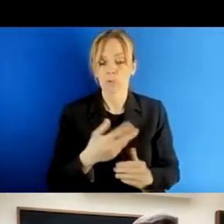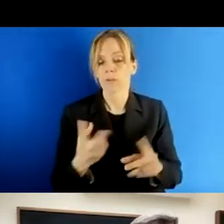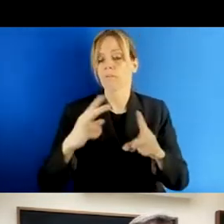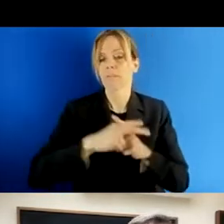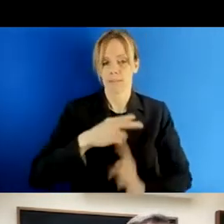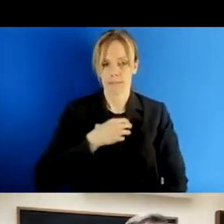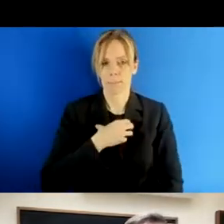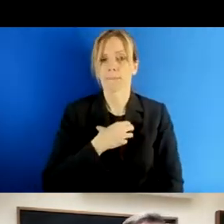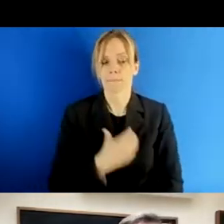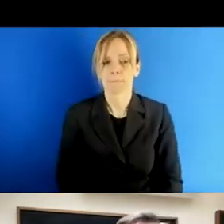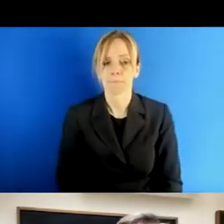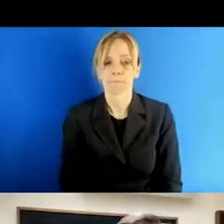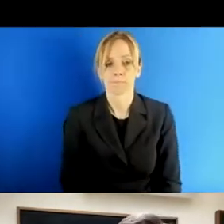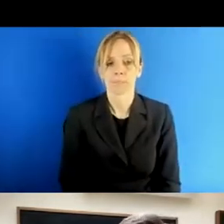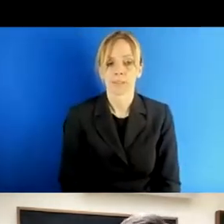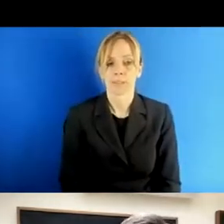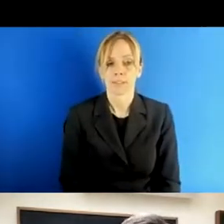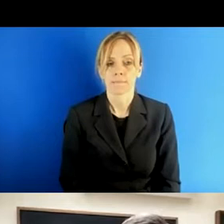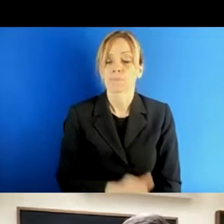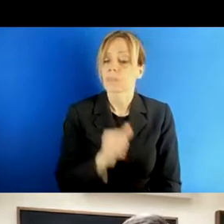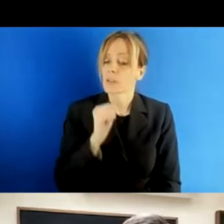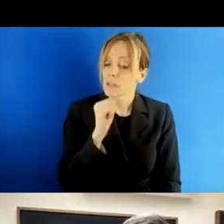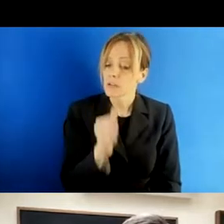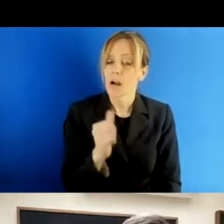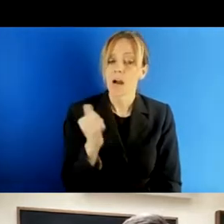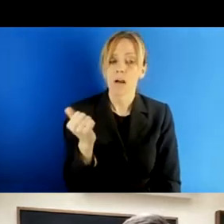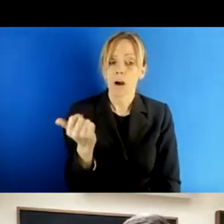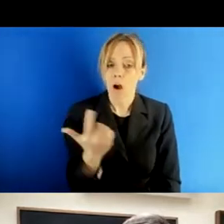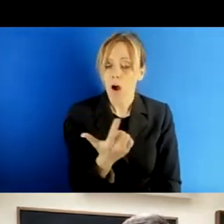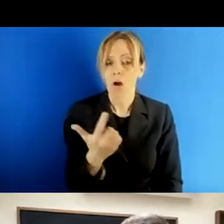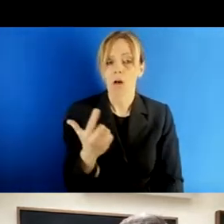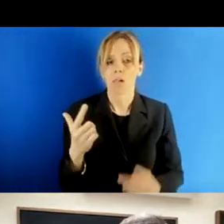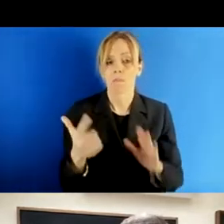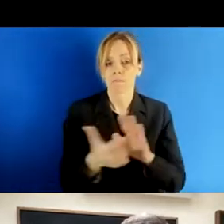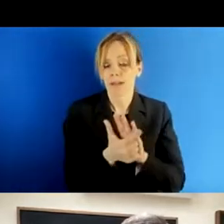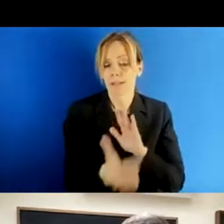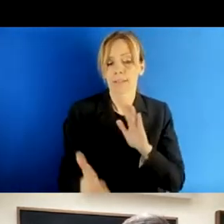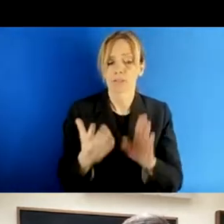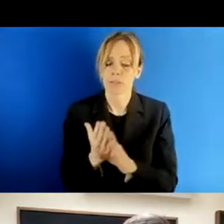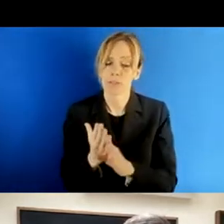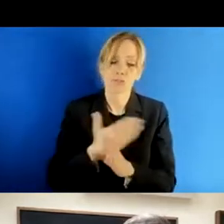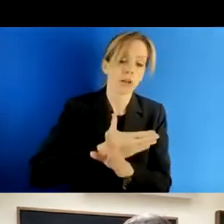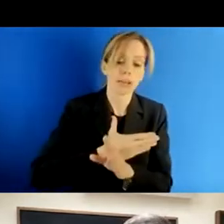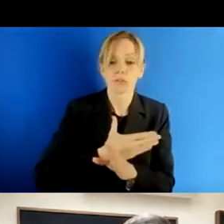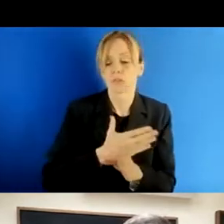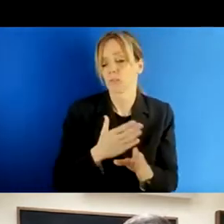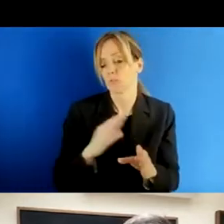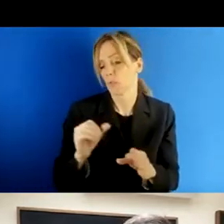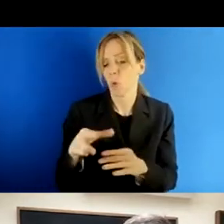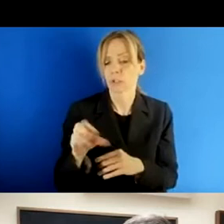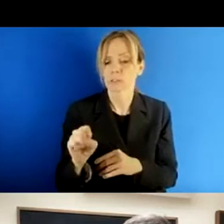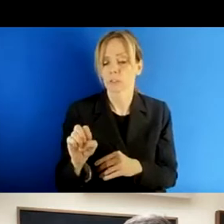Not all accommodations fundamentally alter a course or create an undue administrative burden. However, some do. And if they do, they